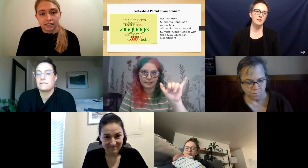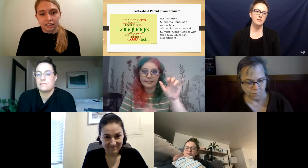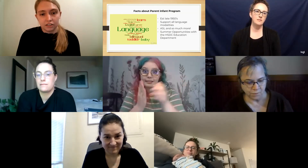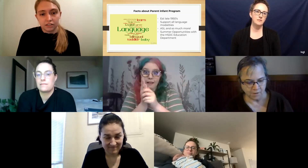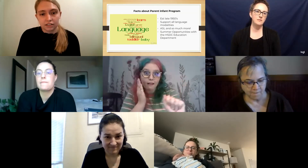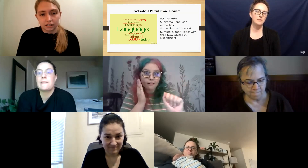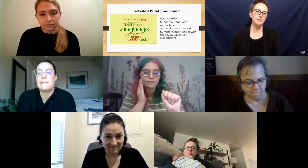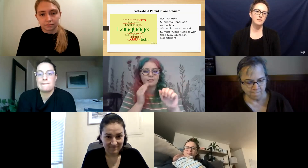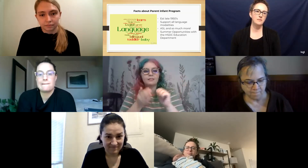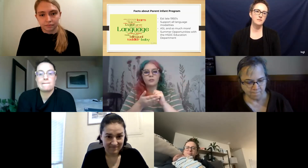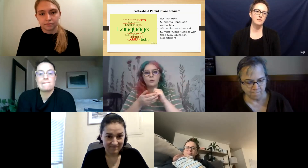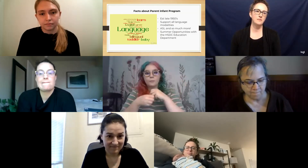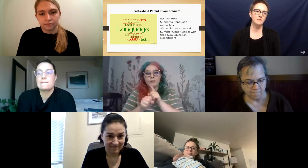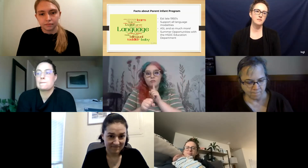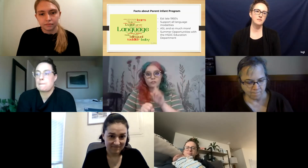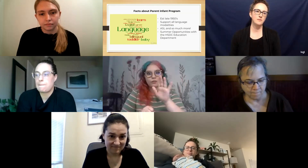literacy skills.